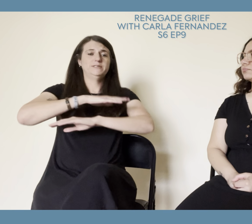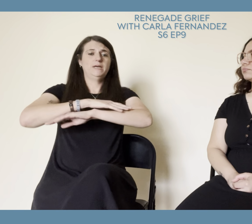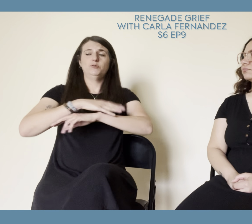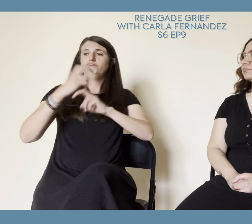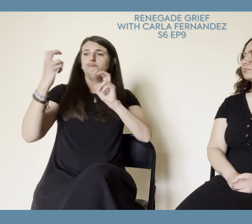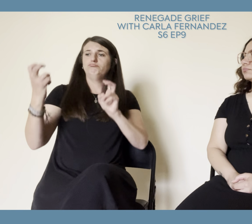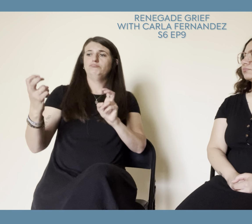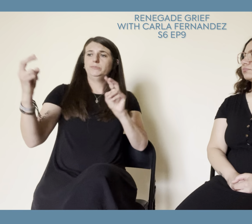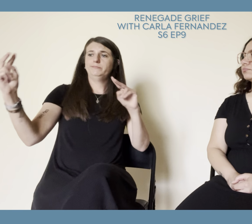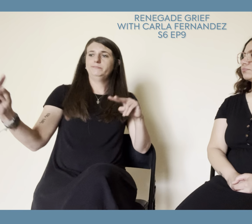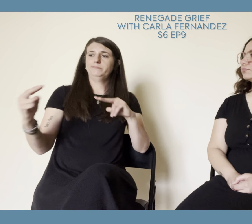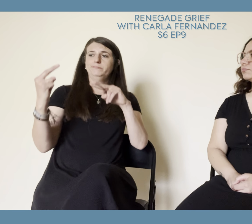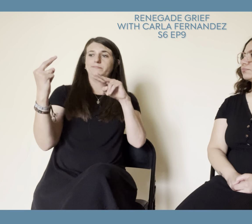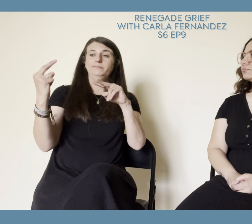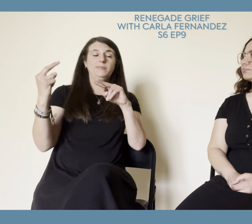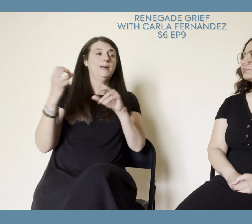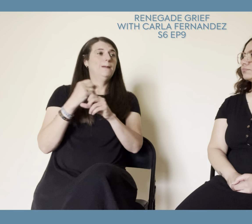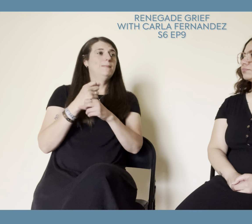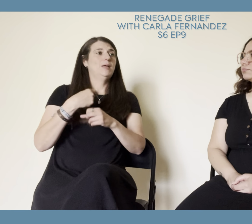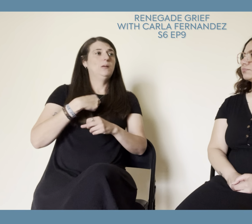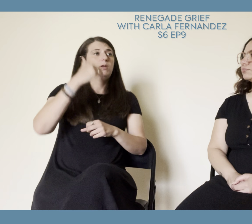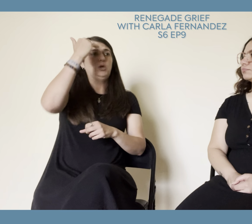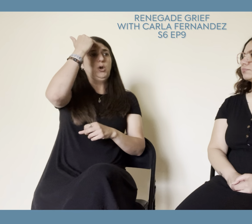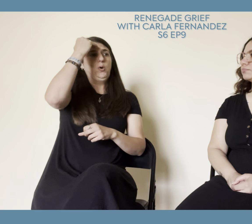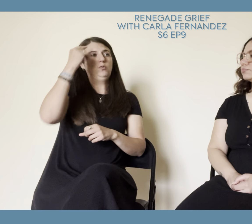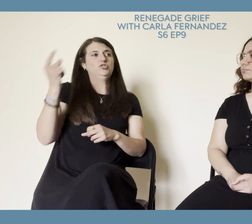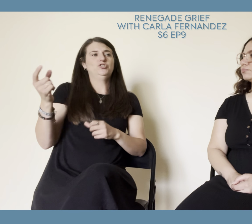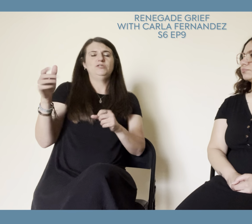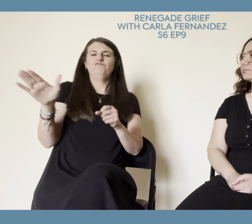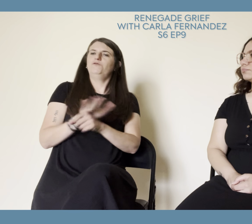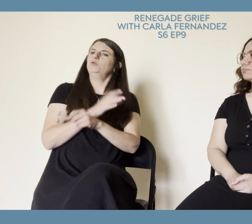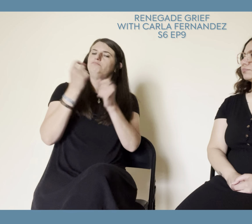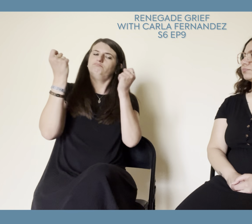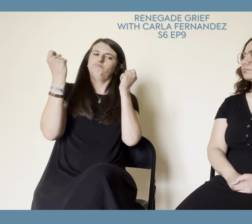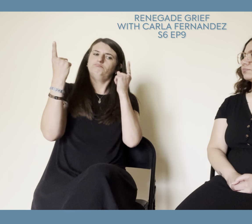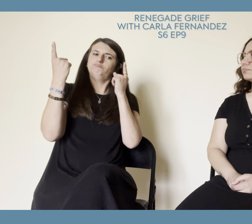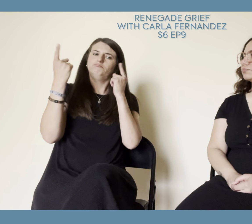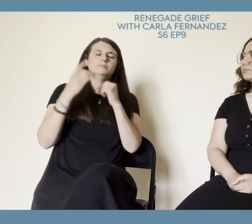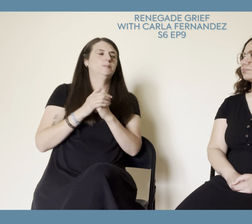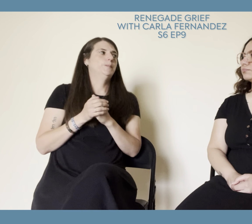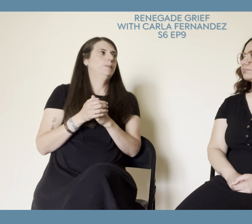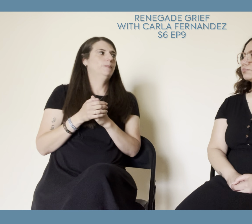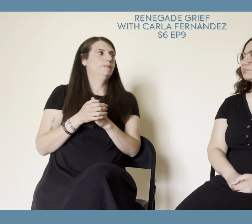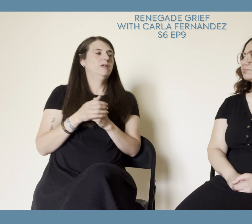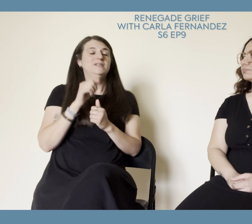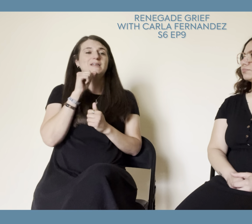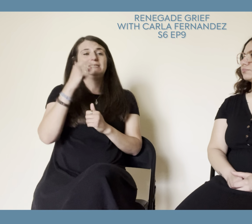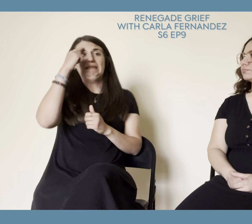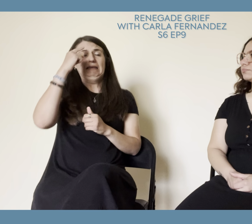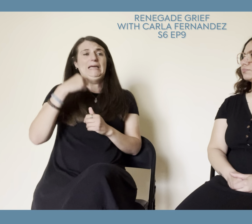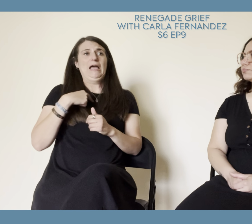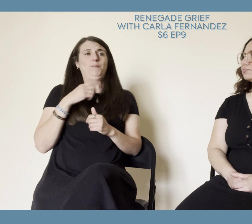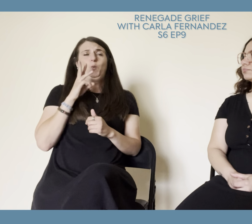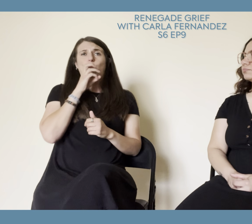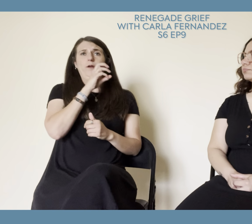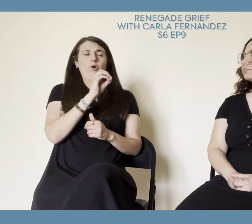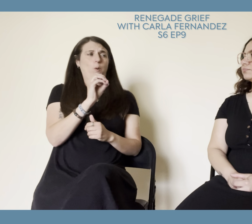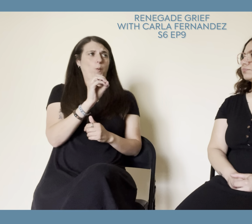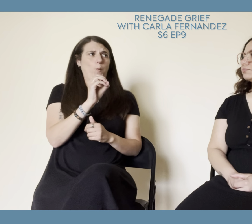looked me in the eye in a way that made me know that she totally gets it, and she doesn't think that I'm a weirdo, and I think I'm actually